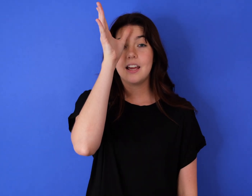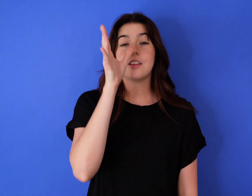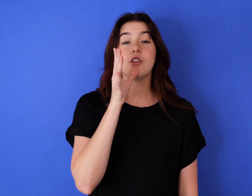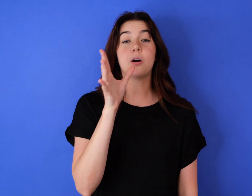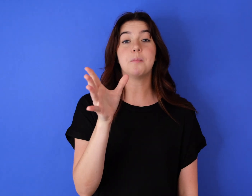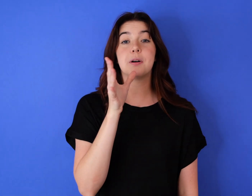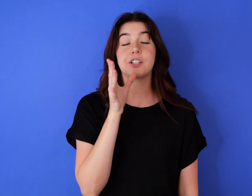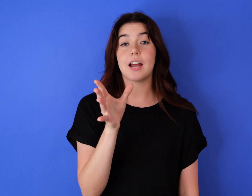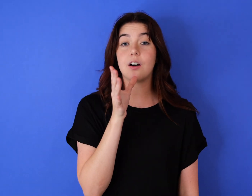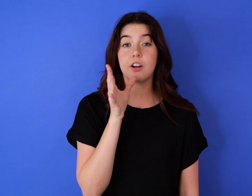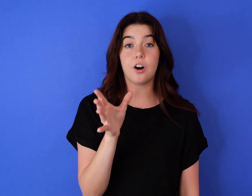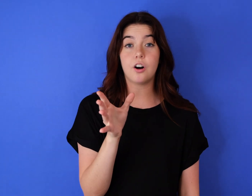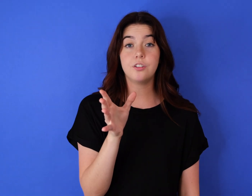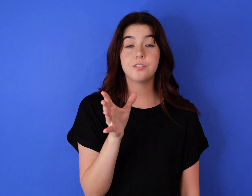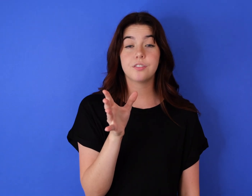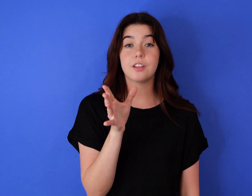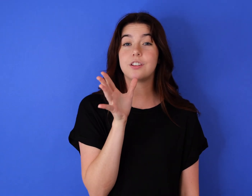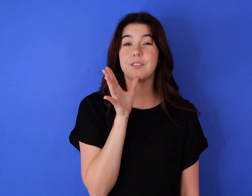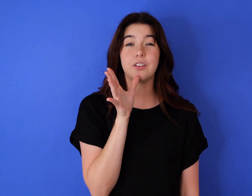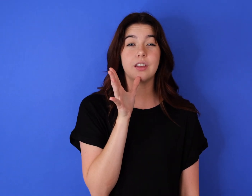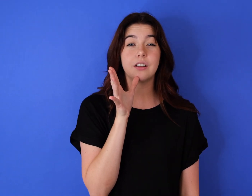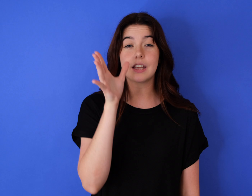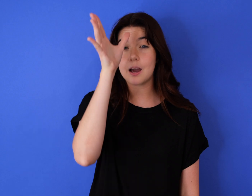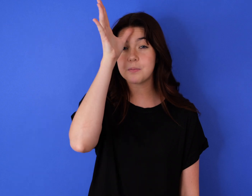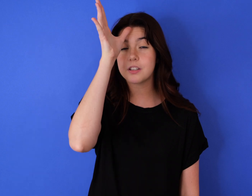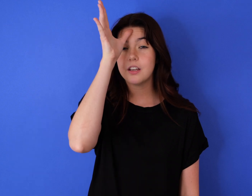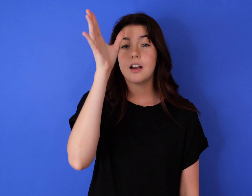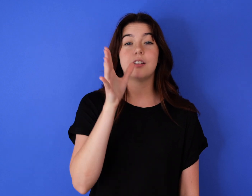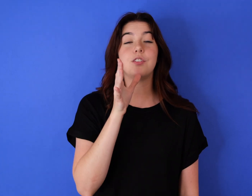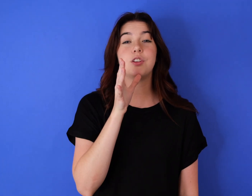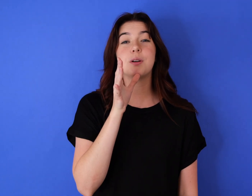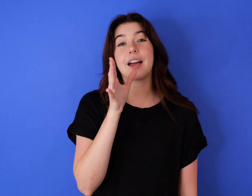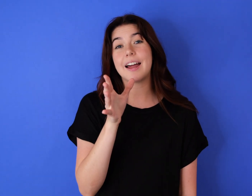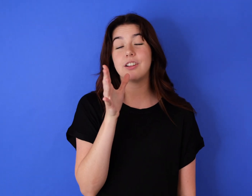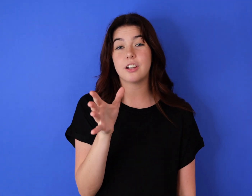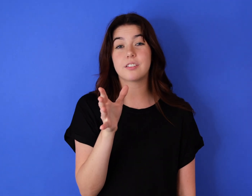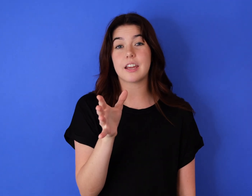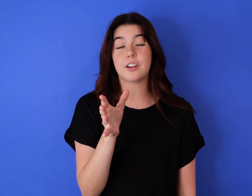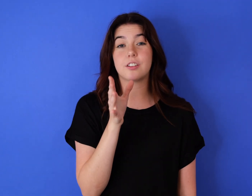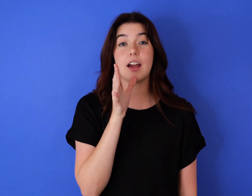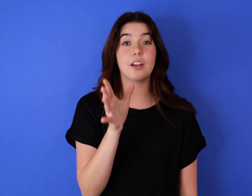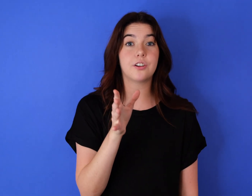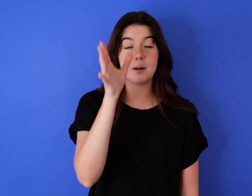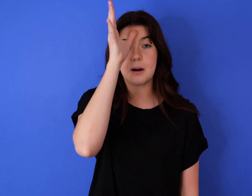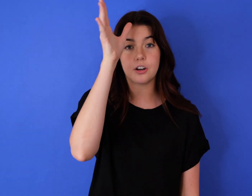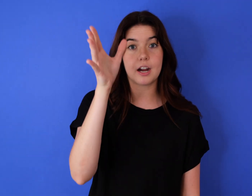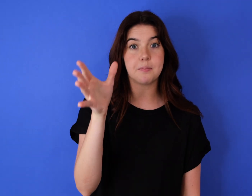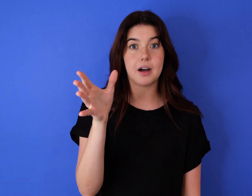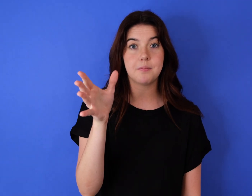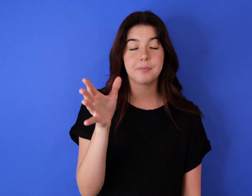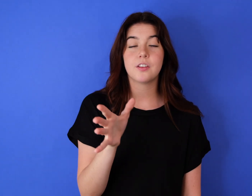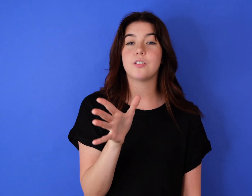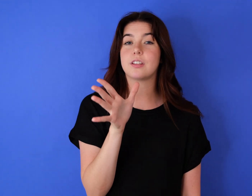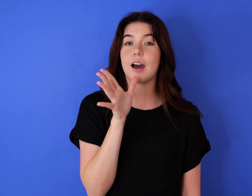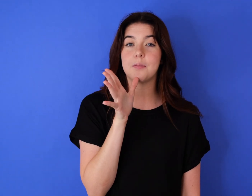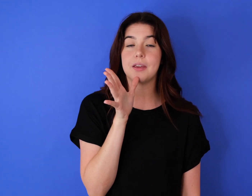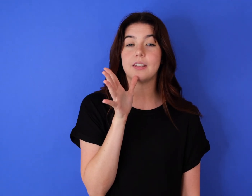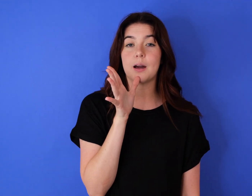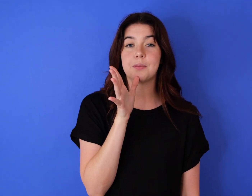you don't push it out at all. You just have to do little taps. Because if you do, it kind of looks like you're signing grandma and grandpa. So it's got to be tap tap